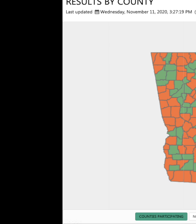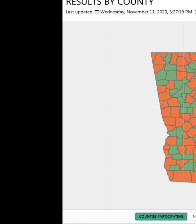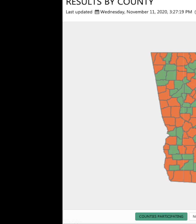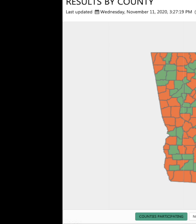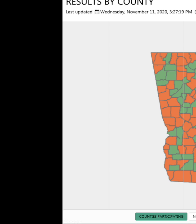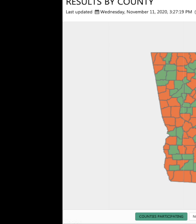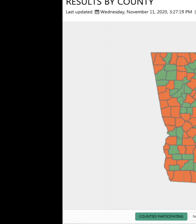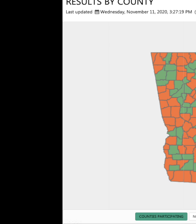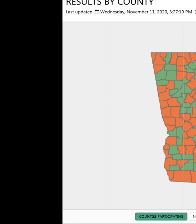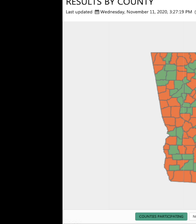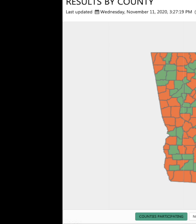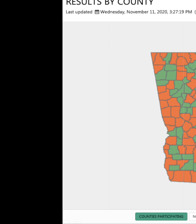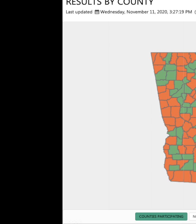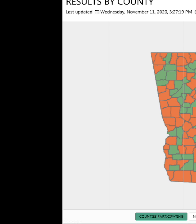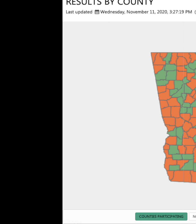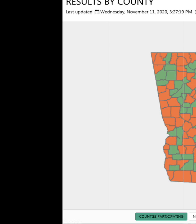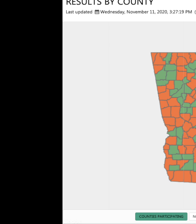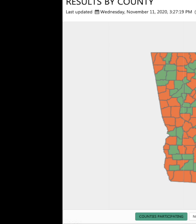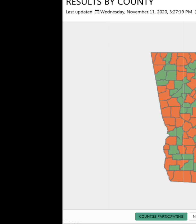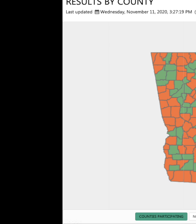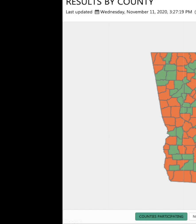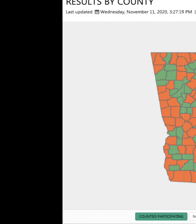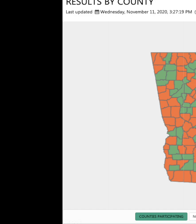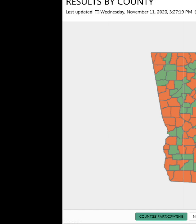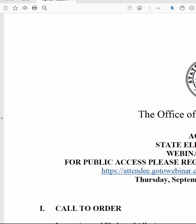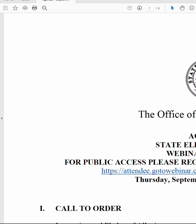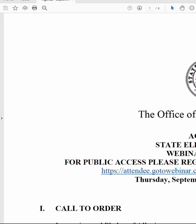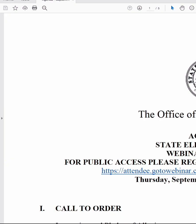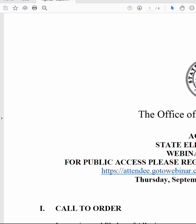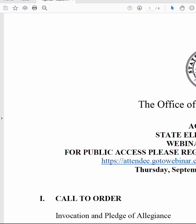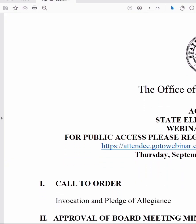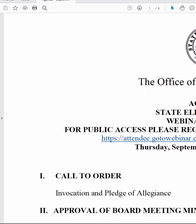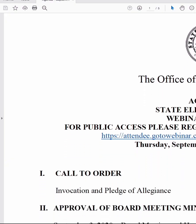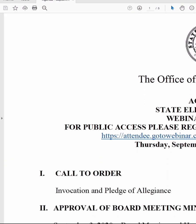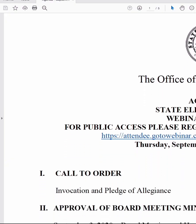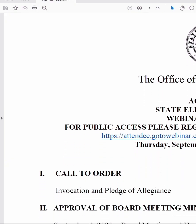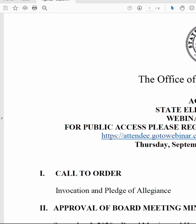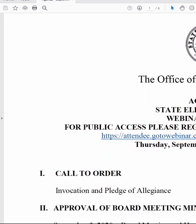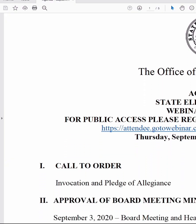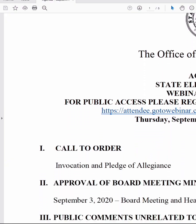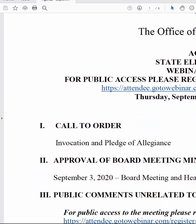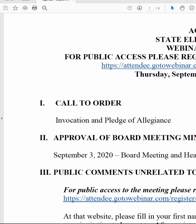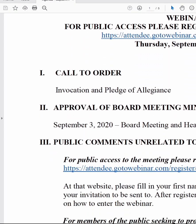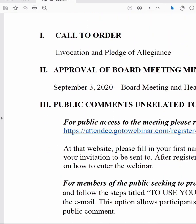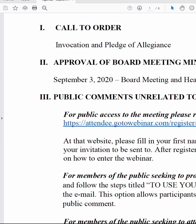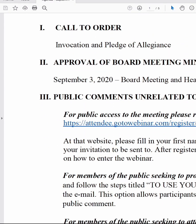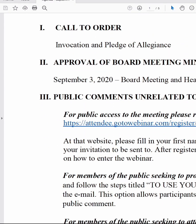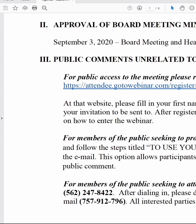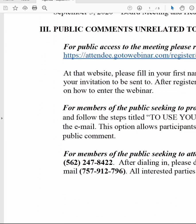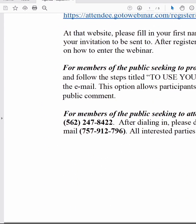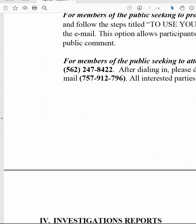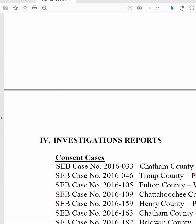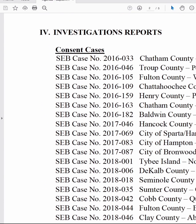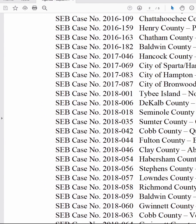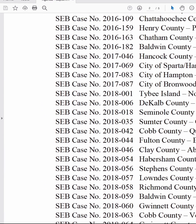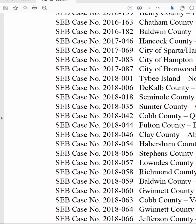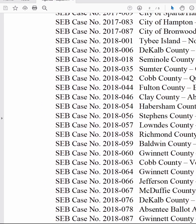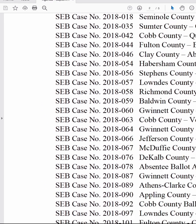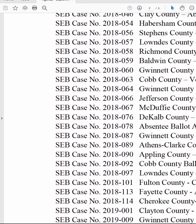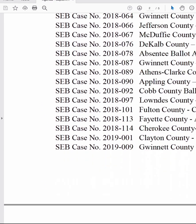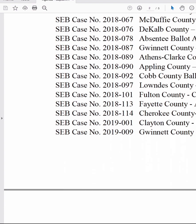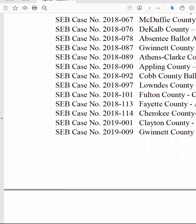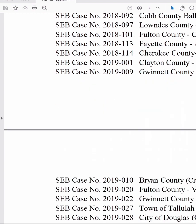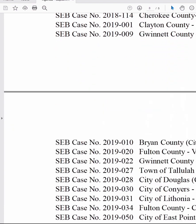being conducted on any of the other important races in Georgia. In case you're wondering why they stuck that new state election board rule at the end of